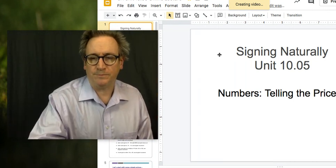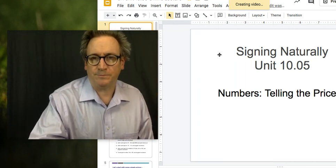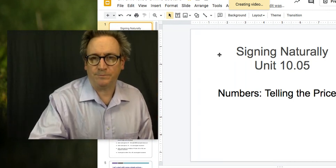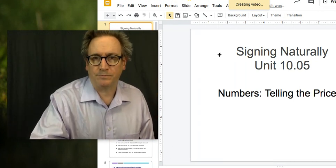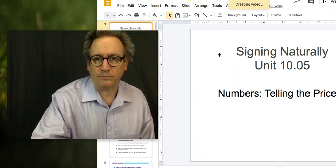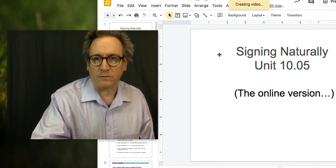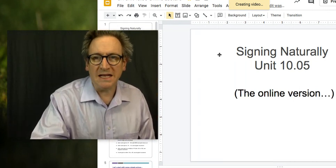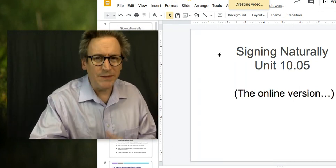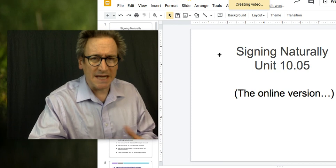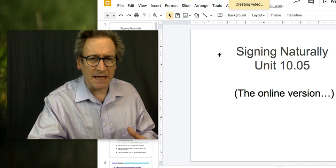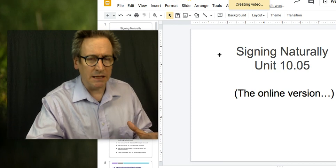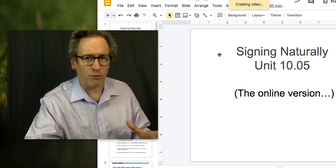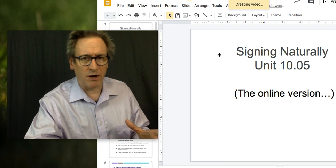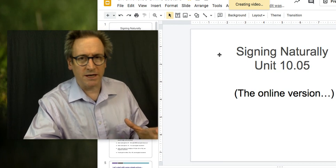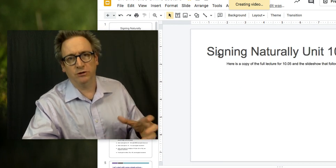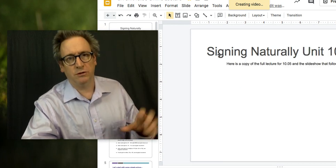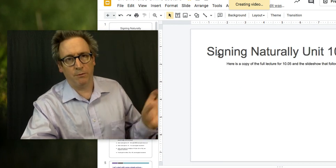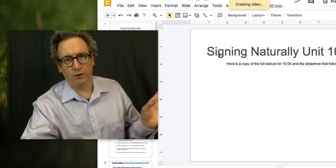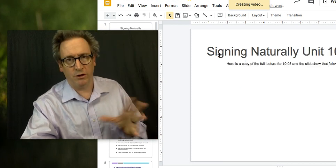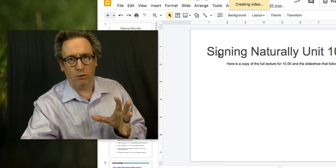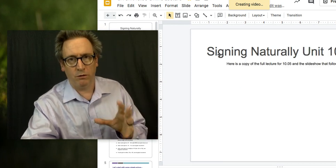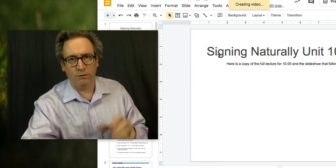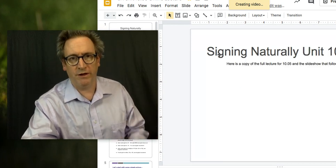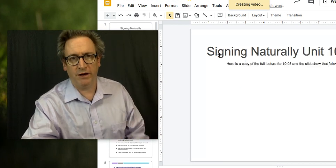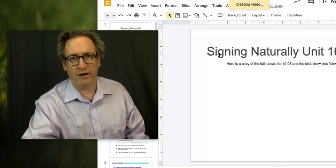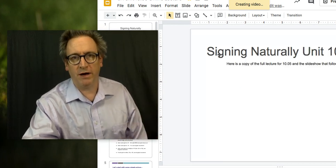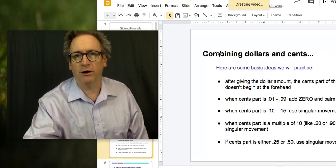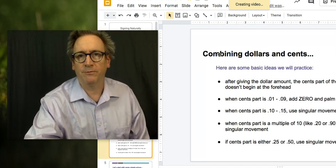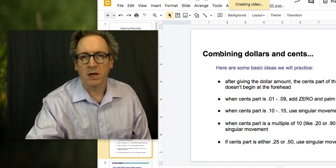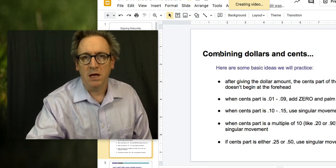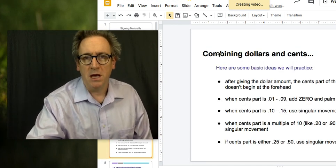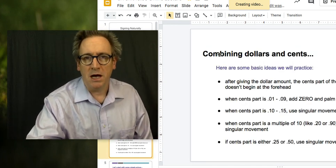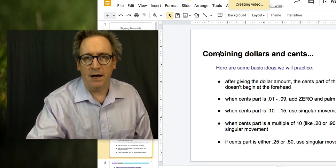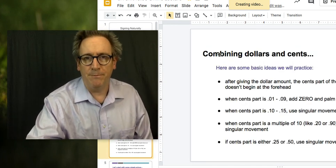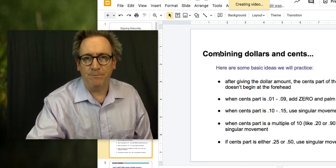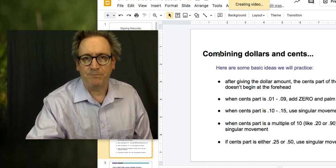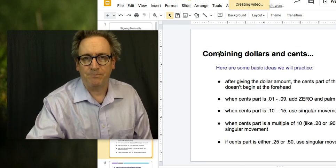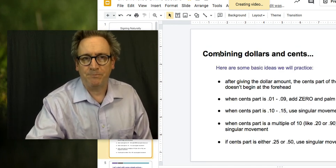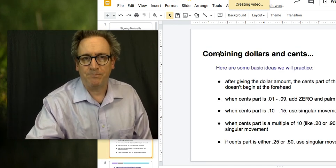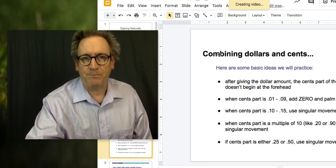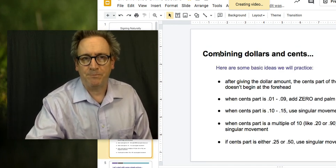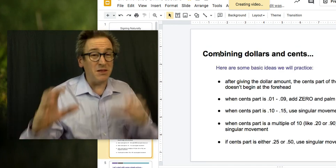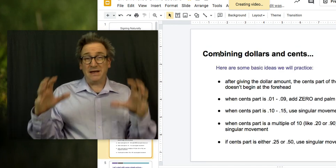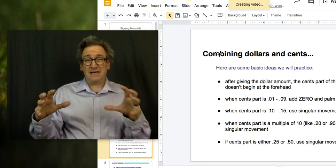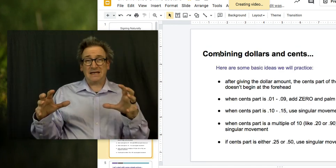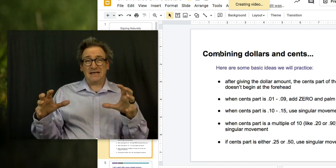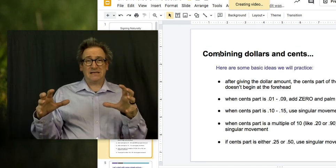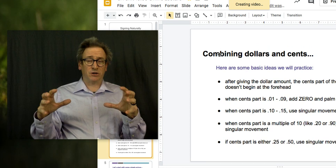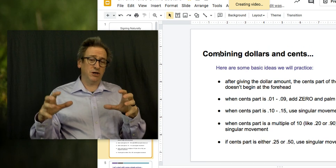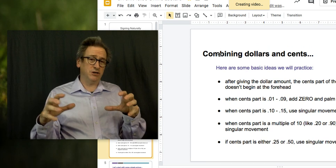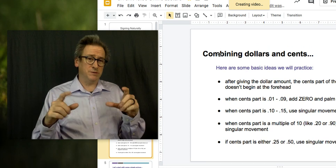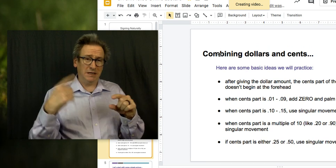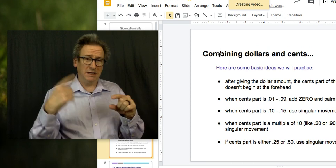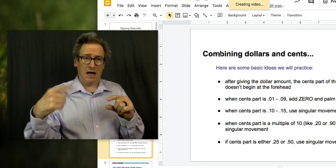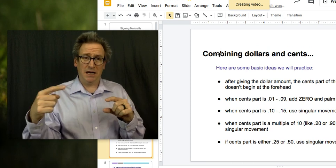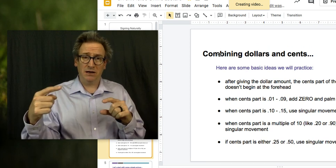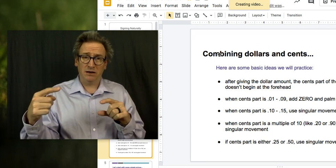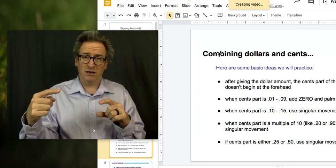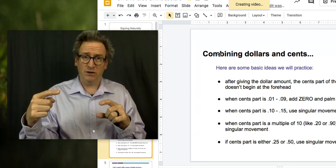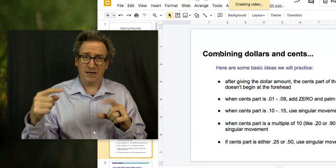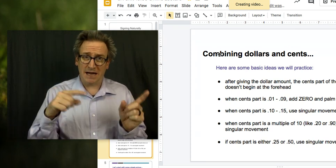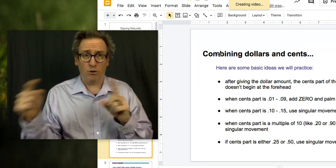so this can be telling the price too. I'll put the whole thing right here. Um, the basic ideas that we're going to do is build